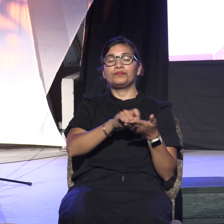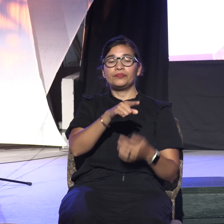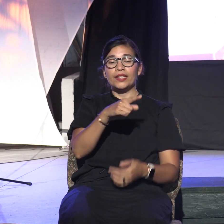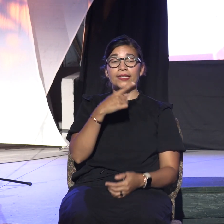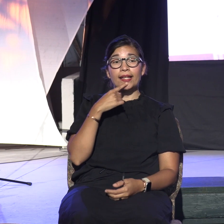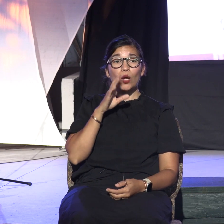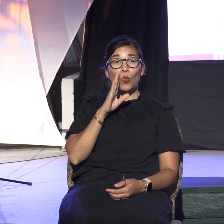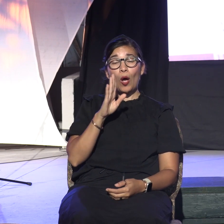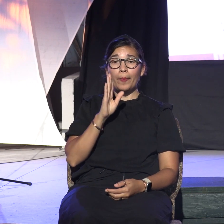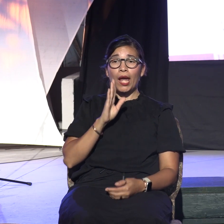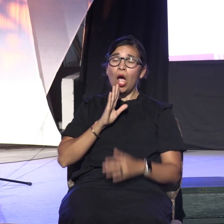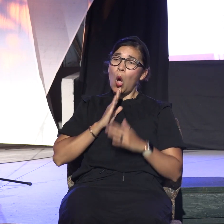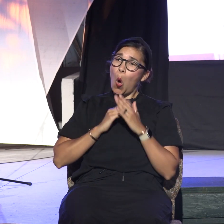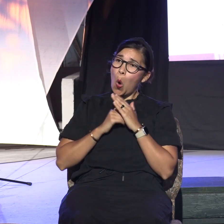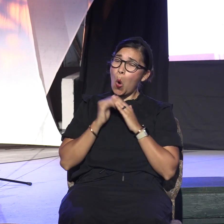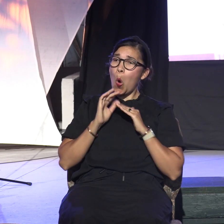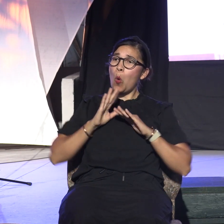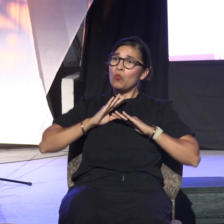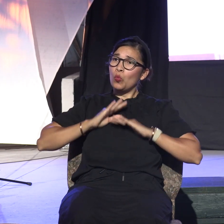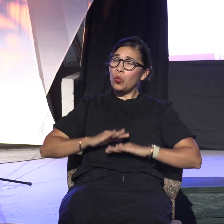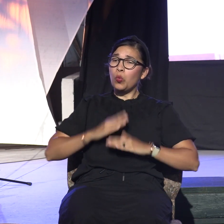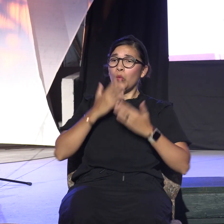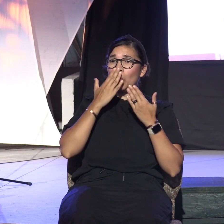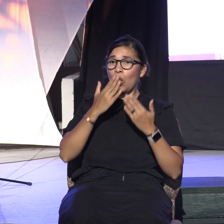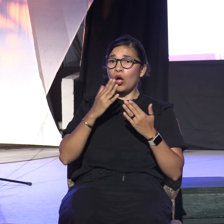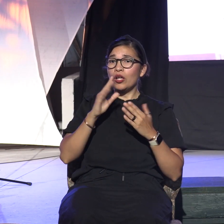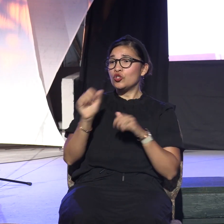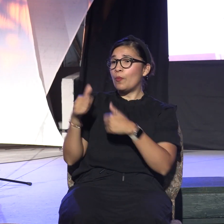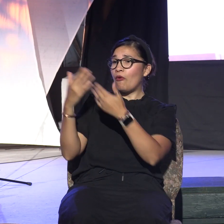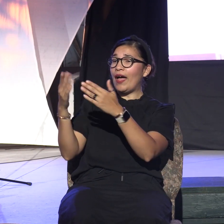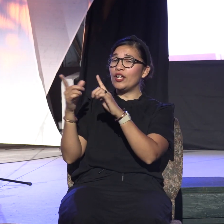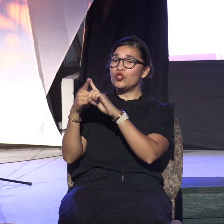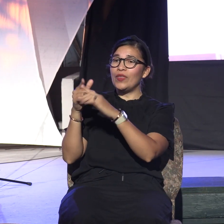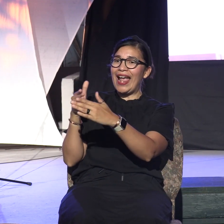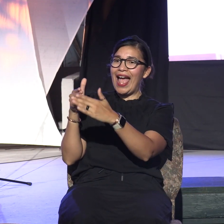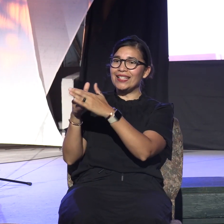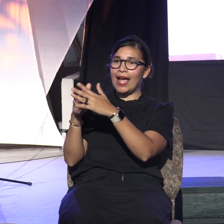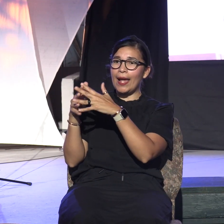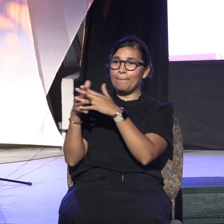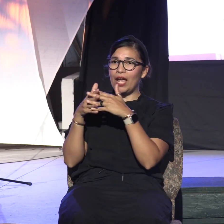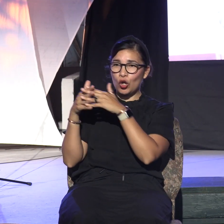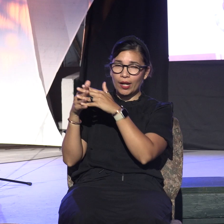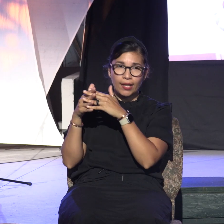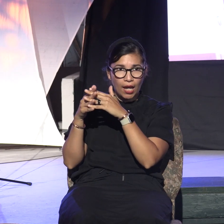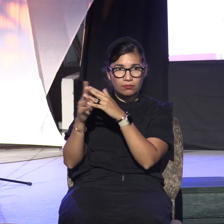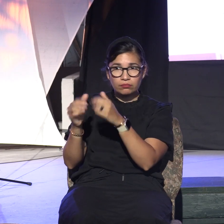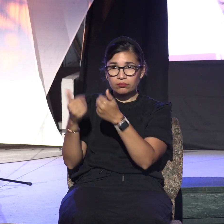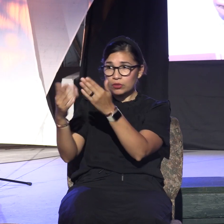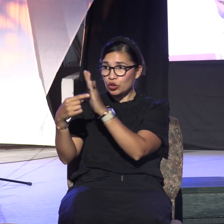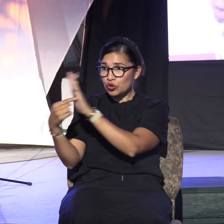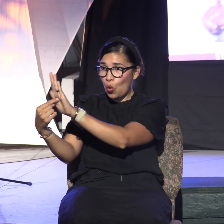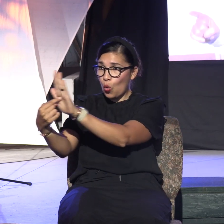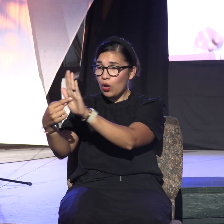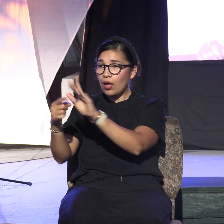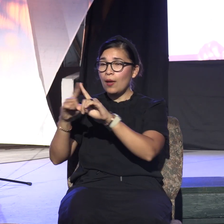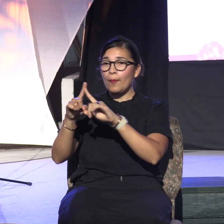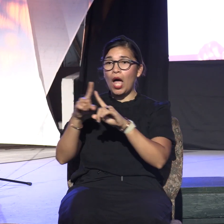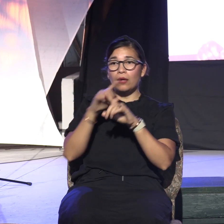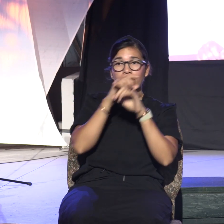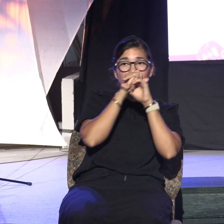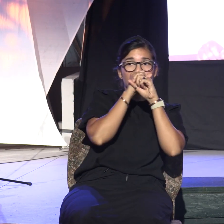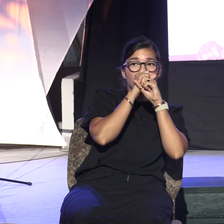and a tween, I cannot. I've seen firsthand the emptiness that haunts